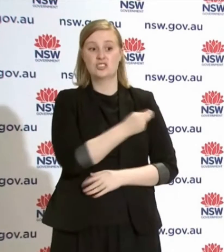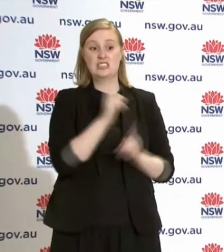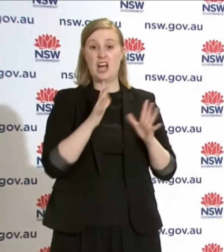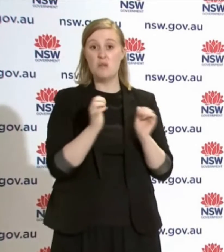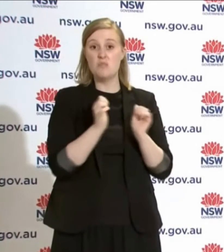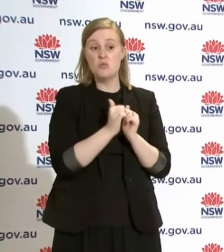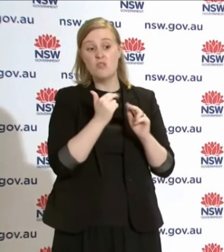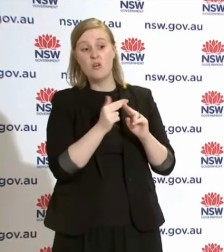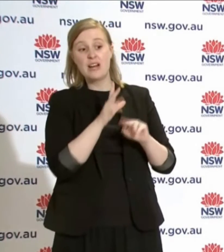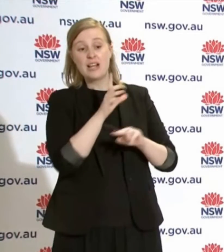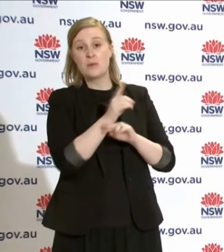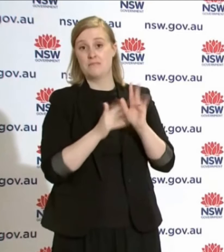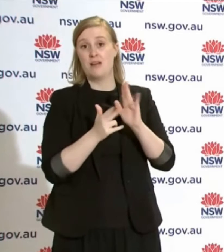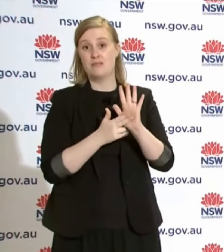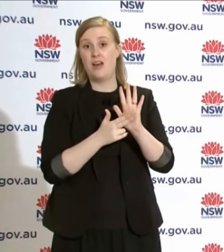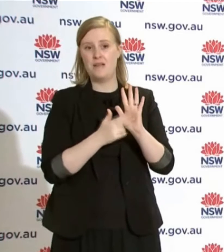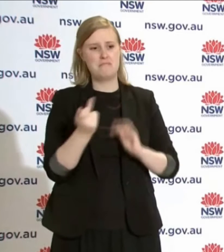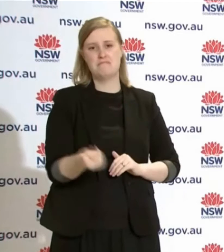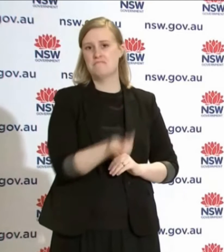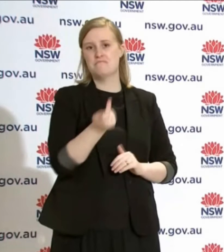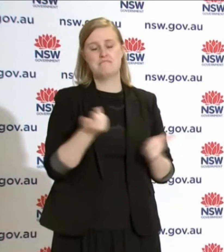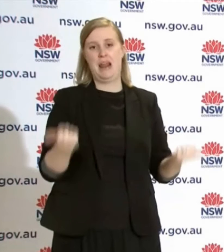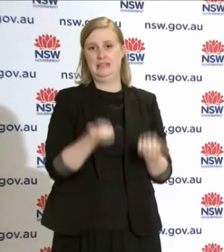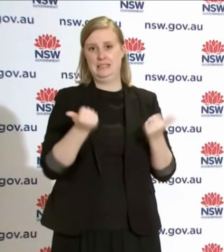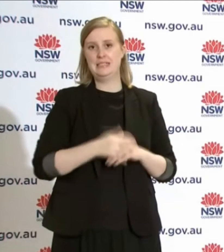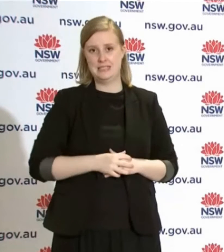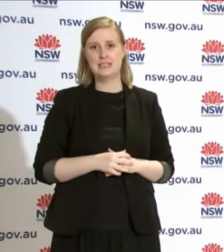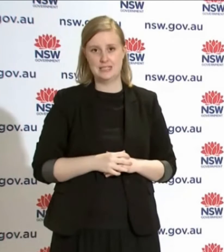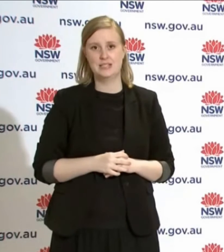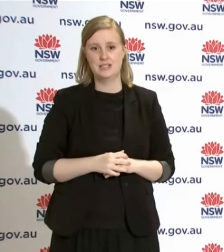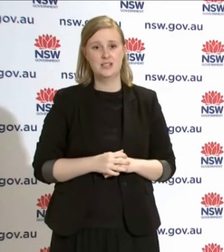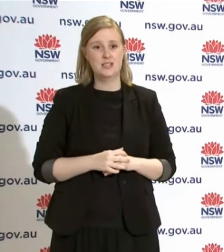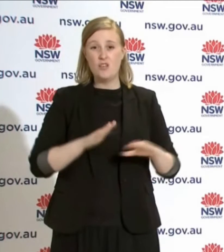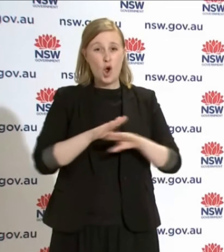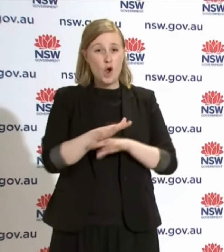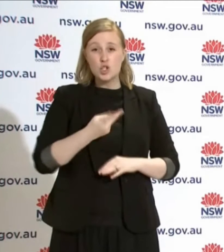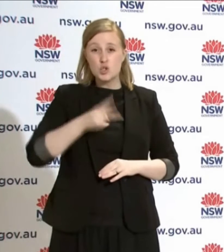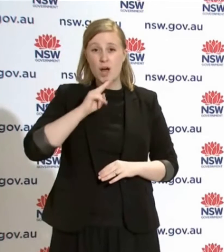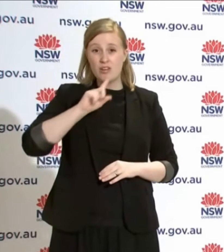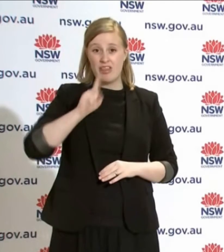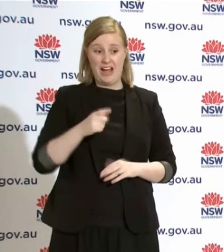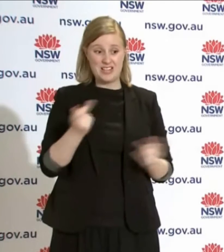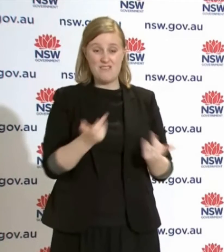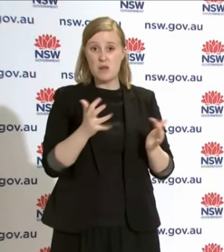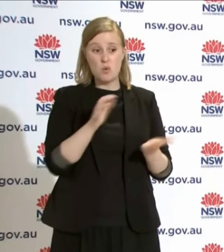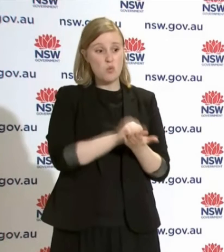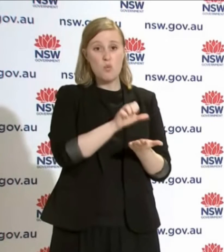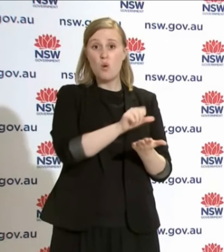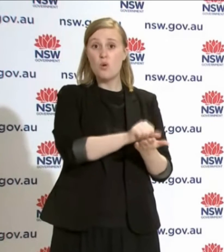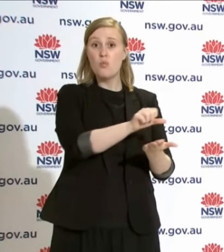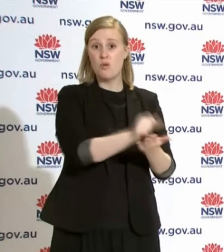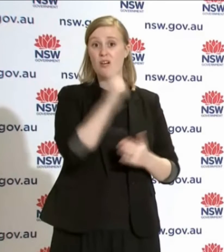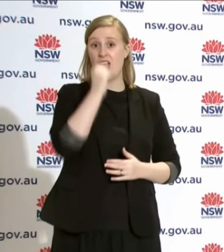we said earlier in the week, we still have well over 200,000 spots available for people in those 12